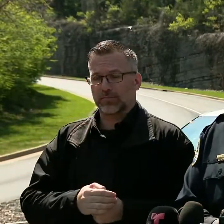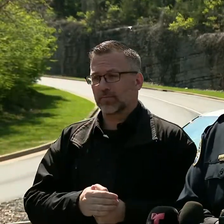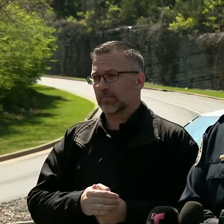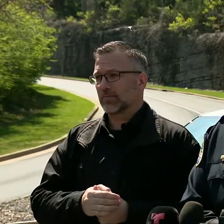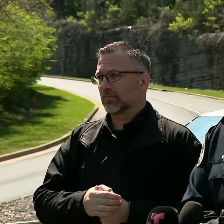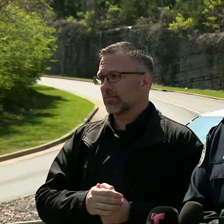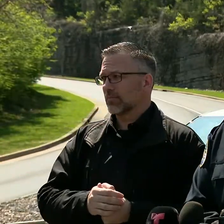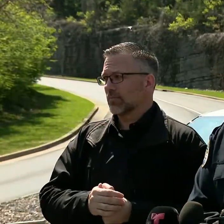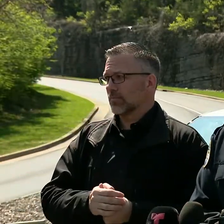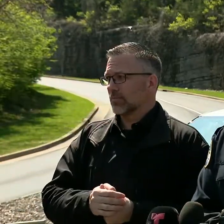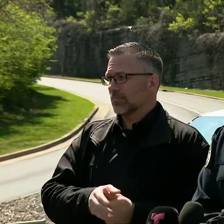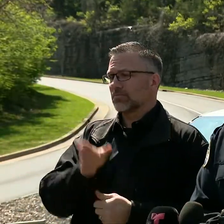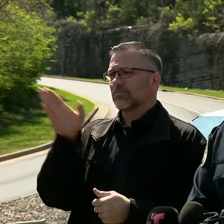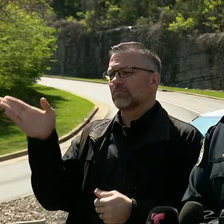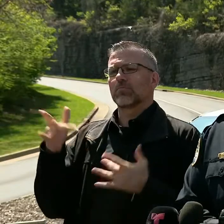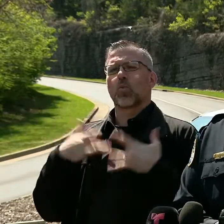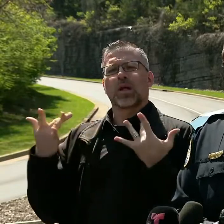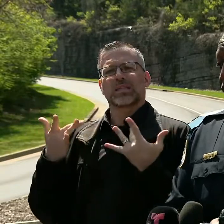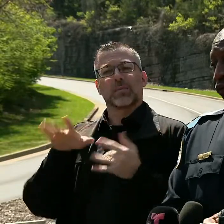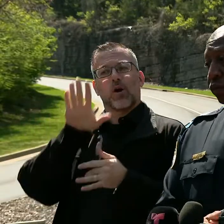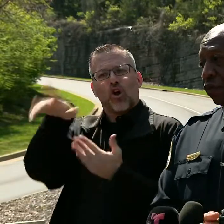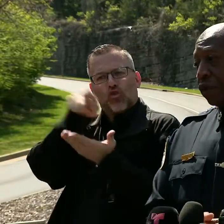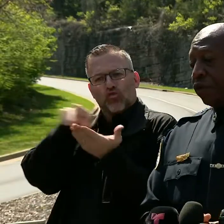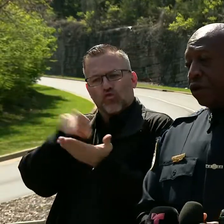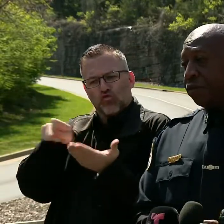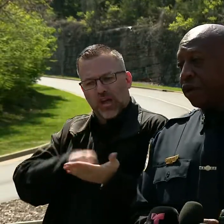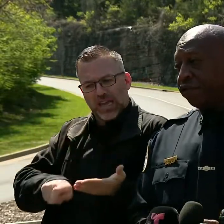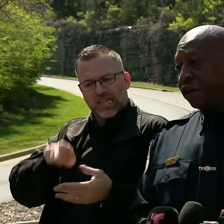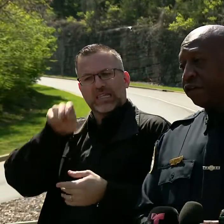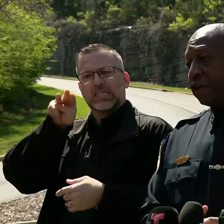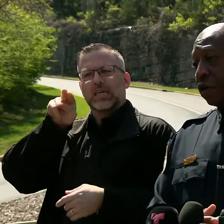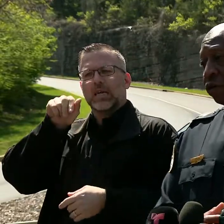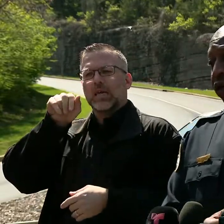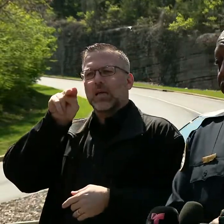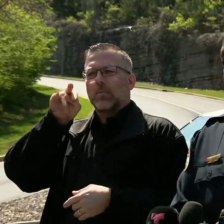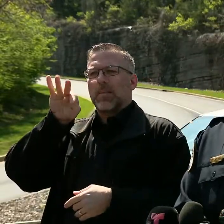So in the manifesto, there's several.